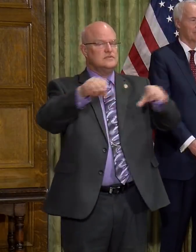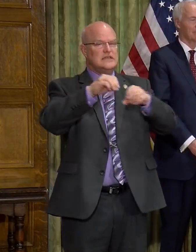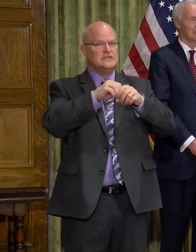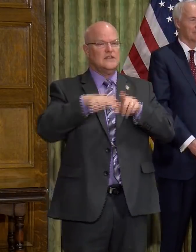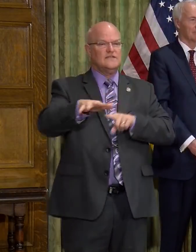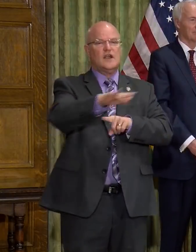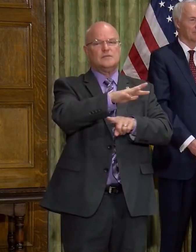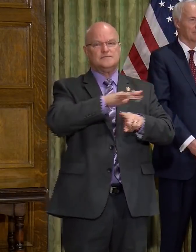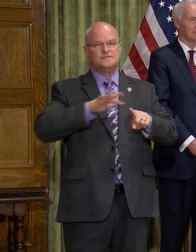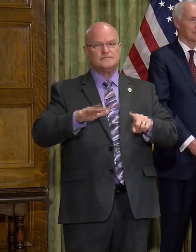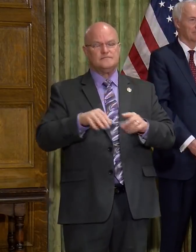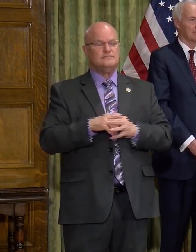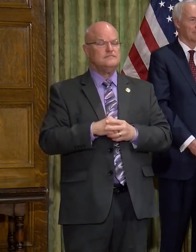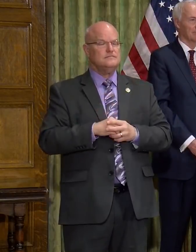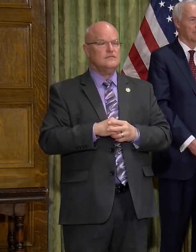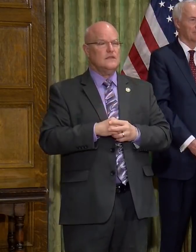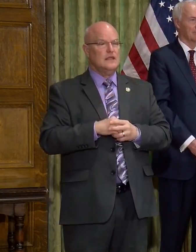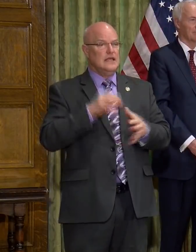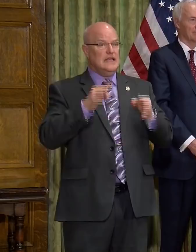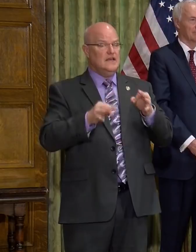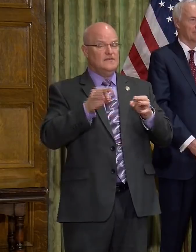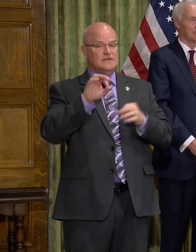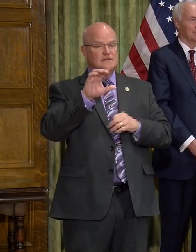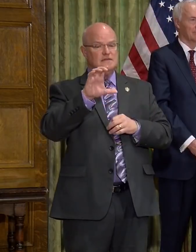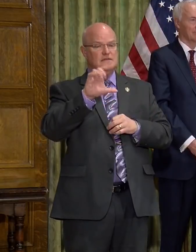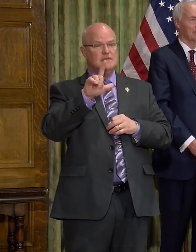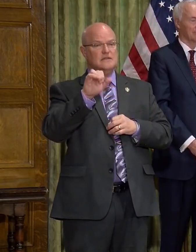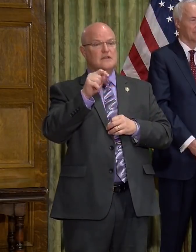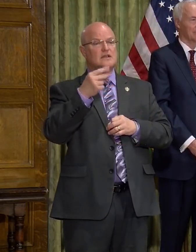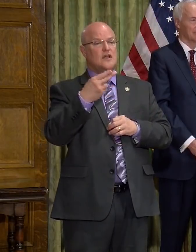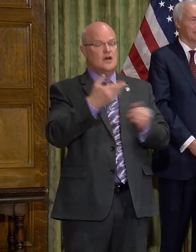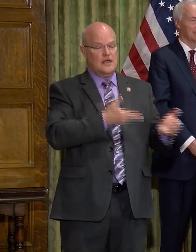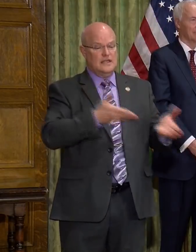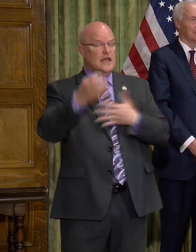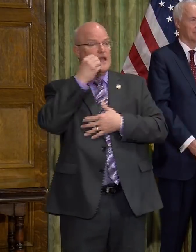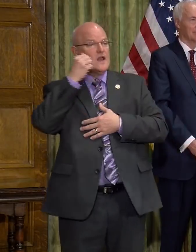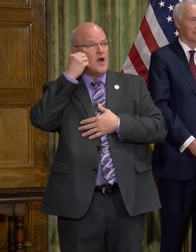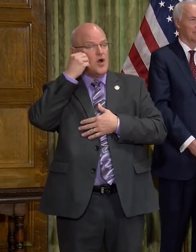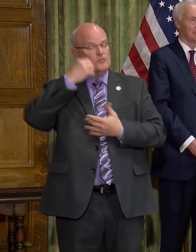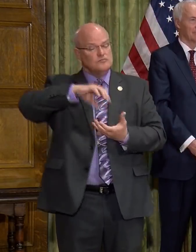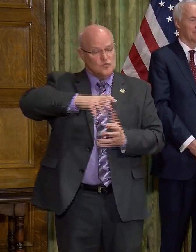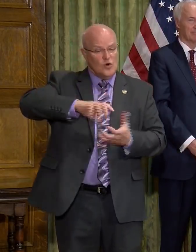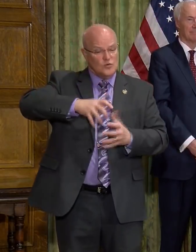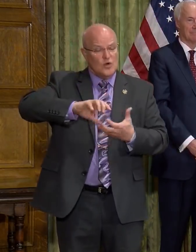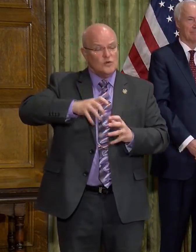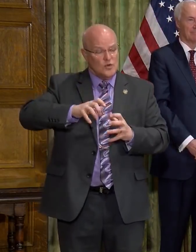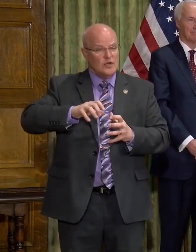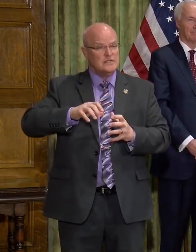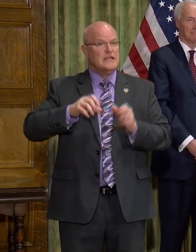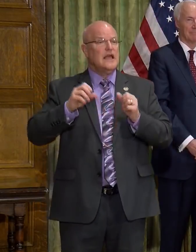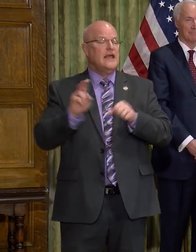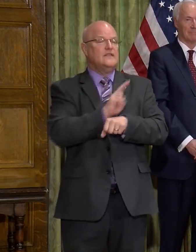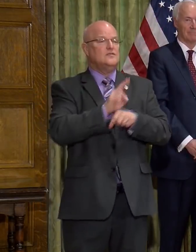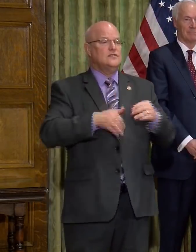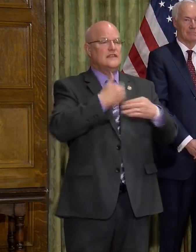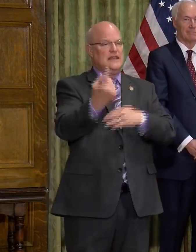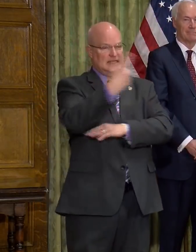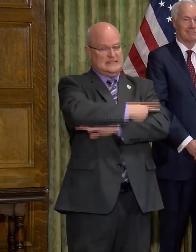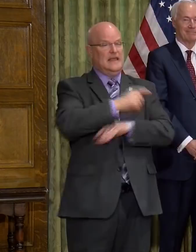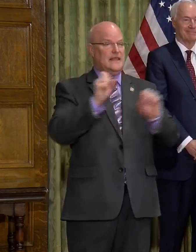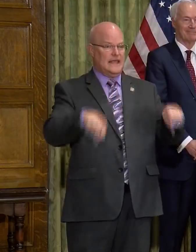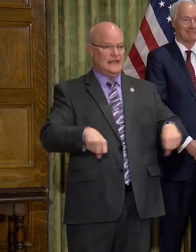the environment. And if it's a cloth mask, they can take it home and they can wash it, launder it, and then reuse it the next